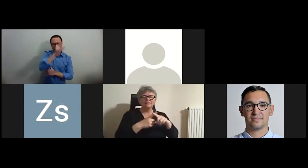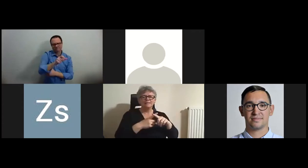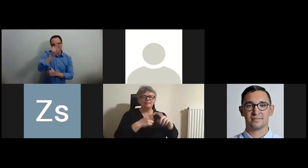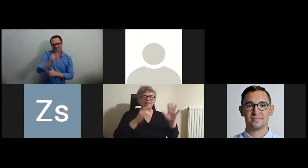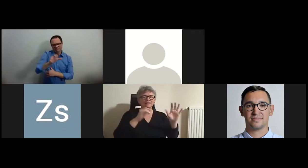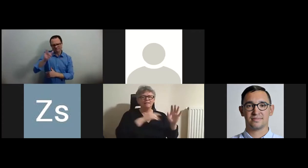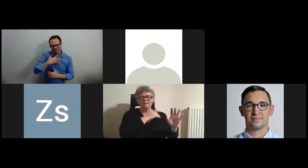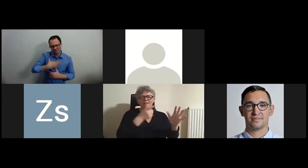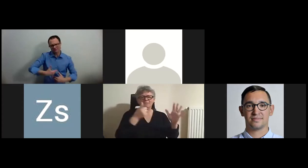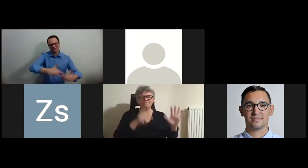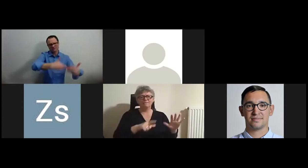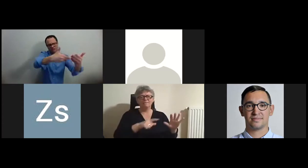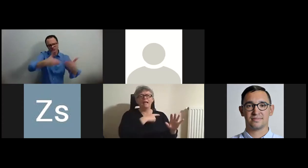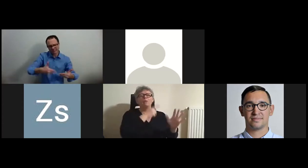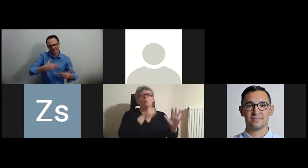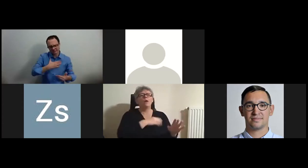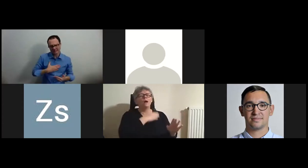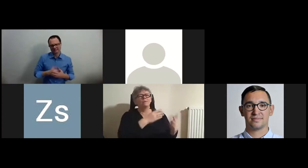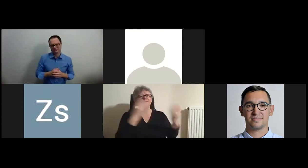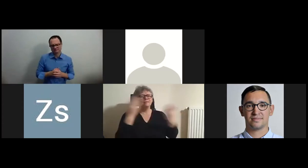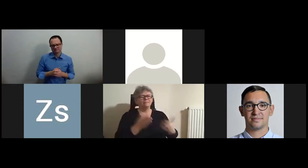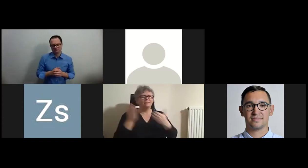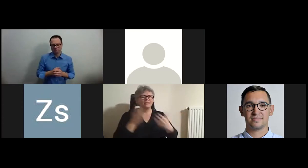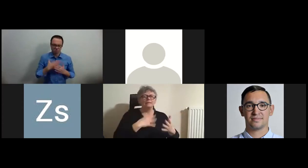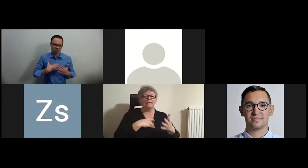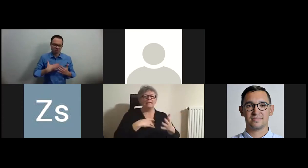We've been going on for the past 7 months.